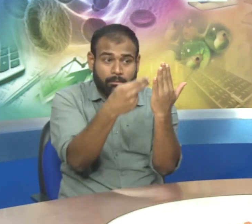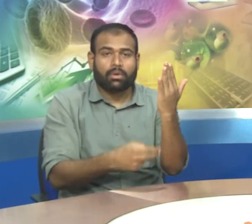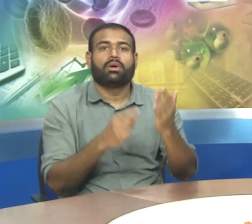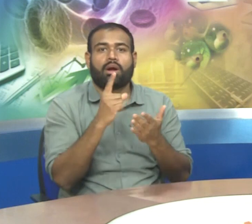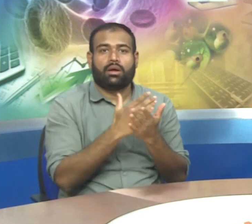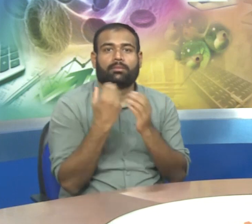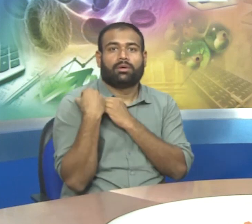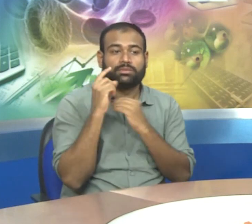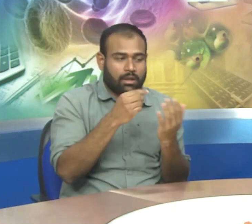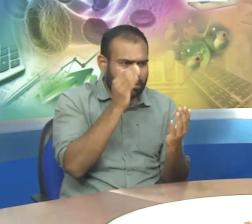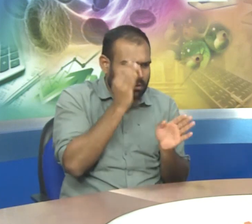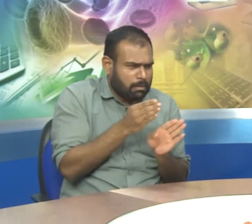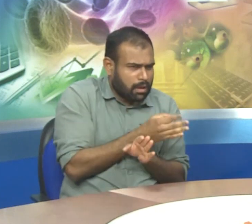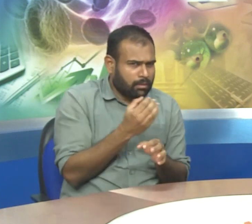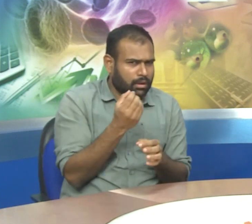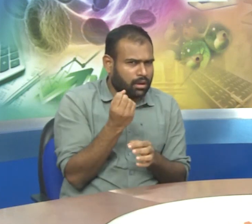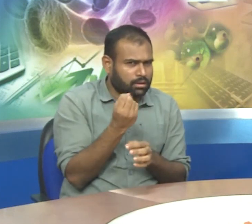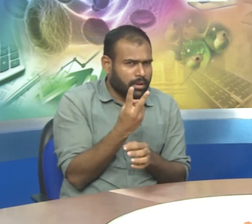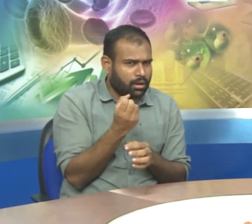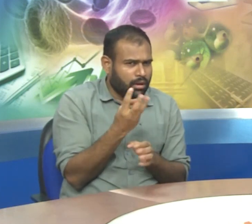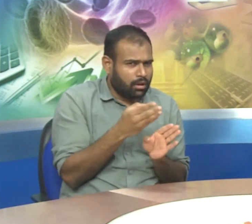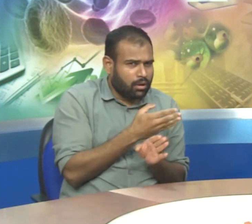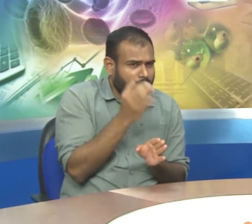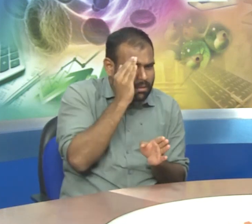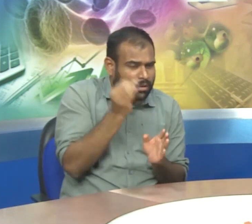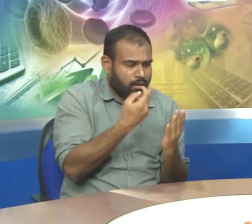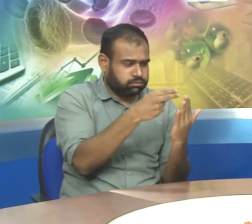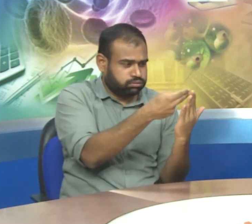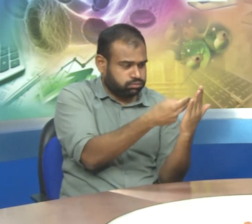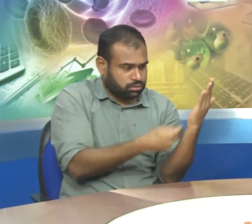in further slides. You can see the current awareness services.